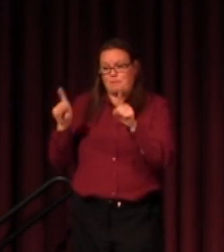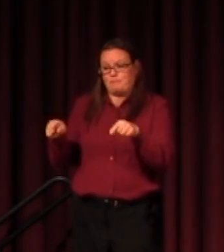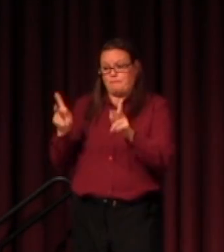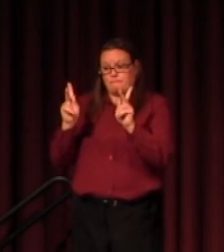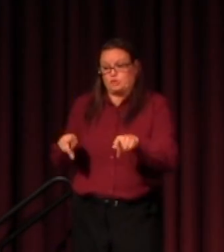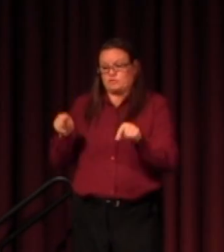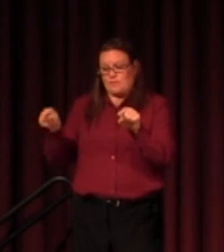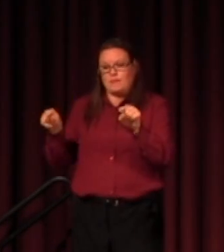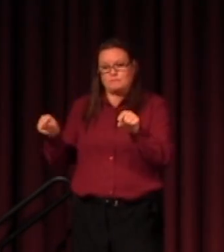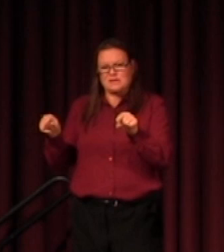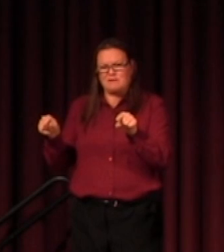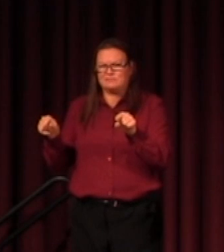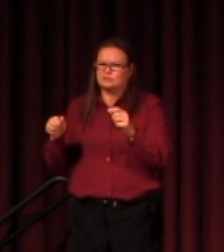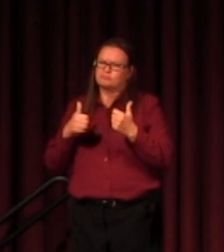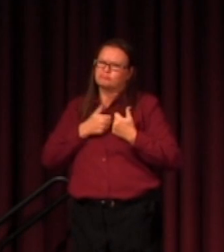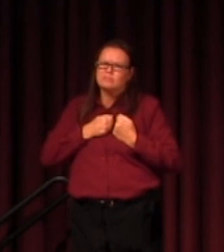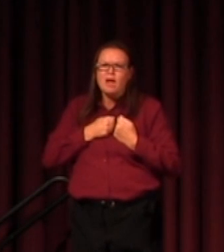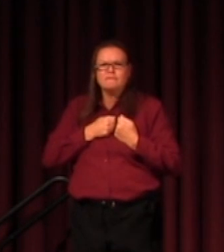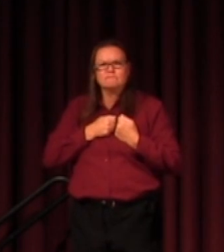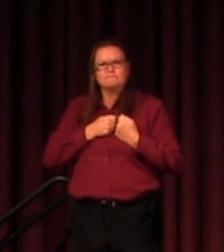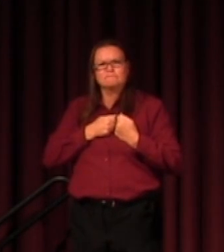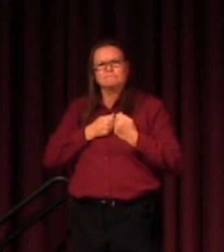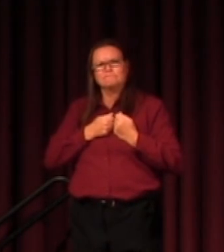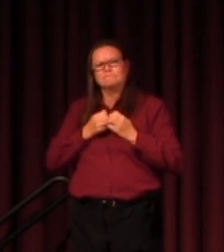And you gotta work it out.